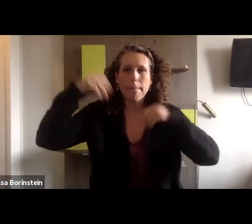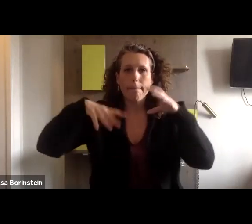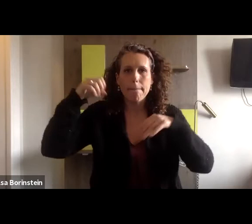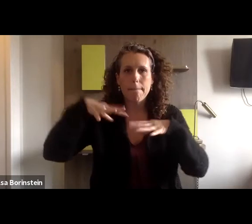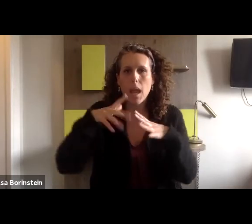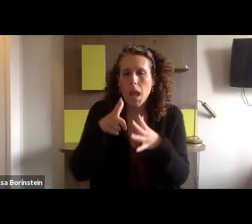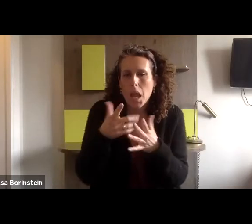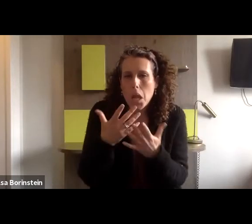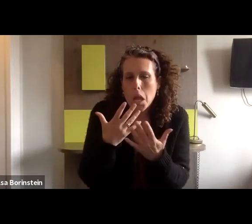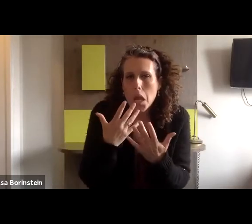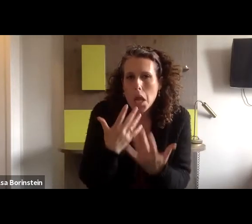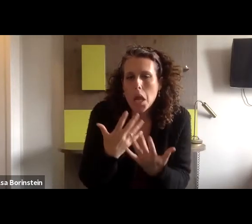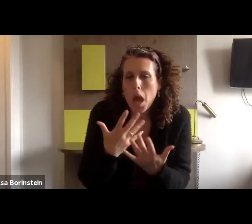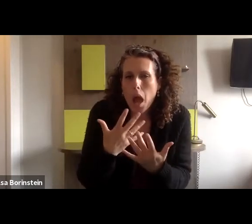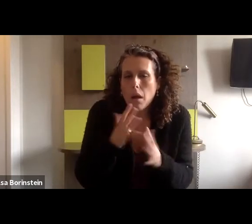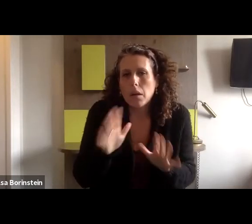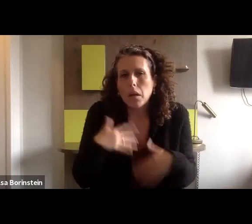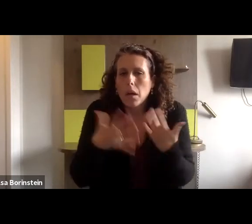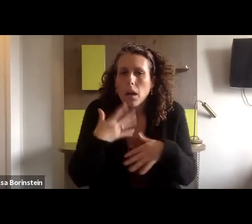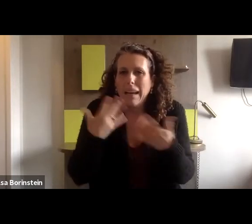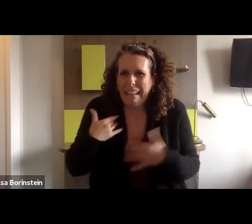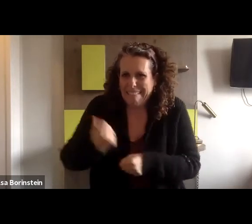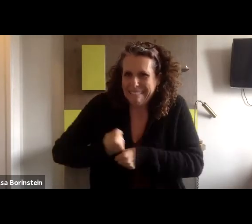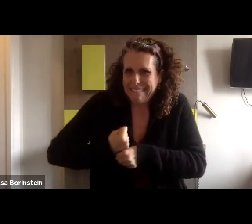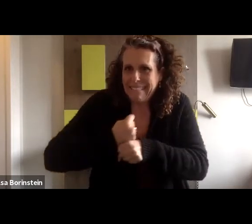that. But the interesting thing is like, how do you